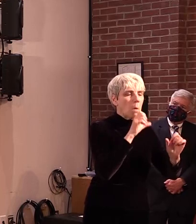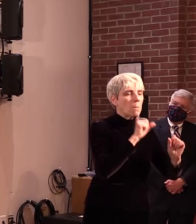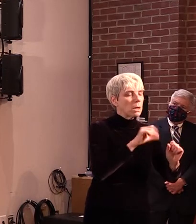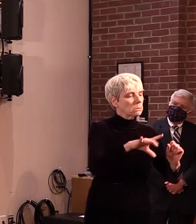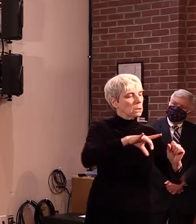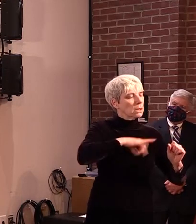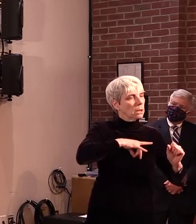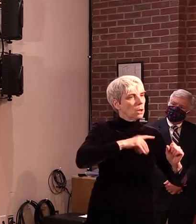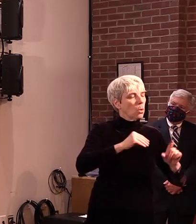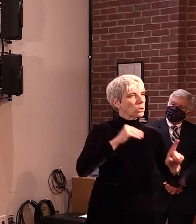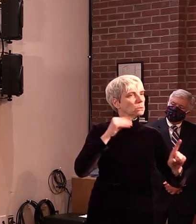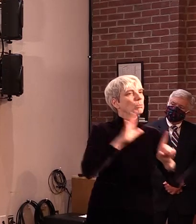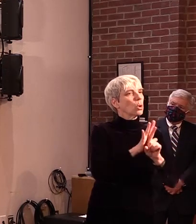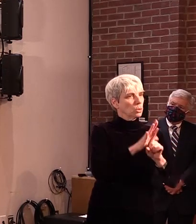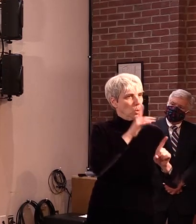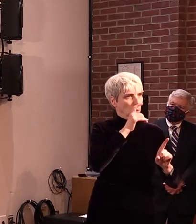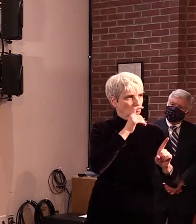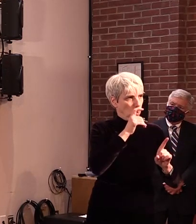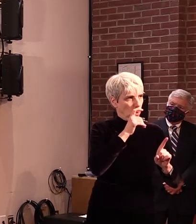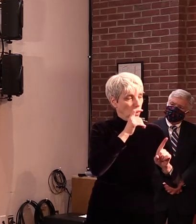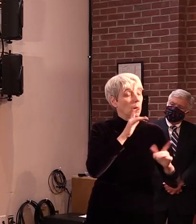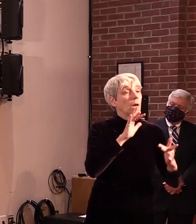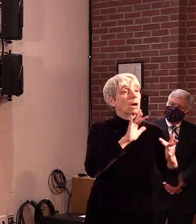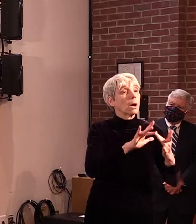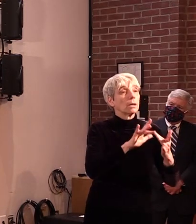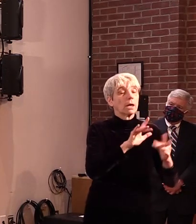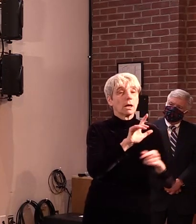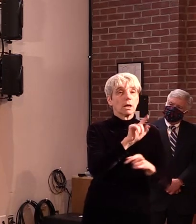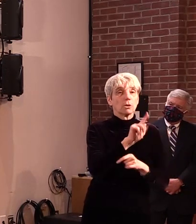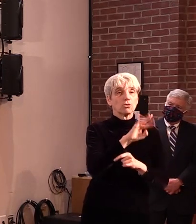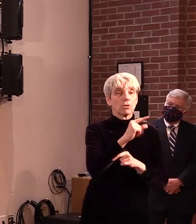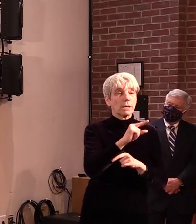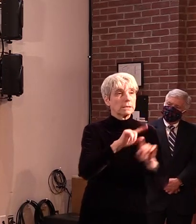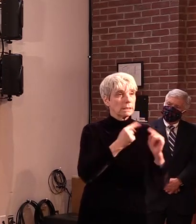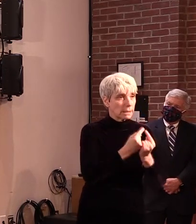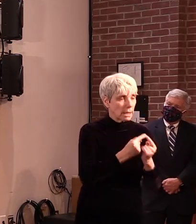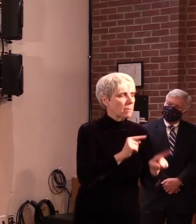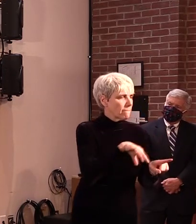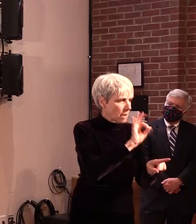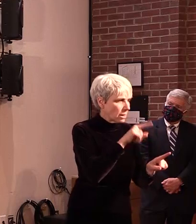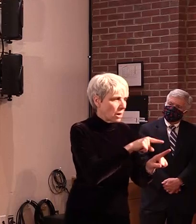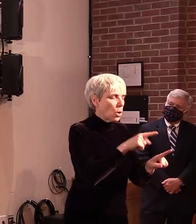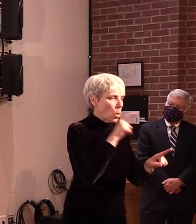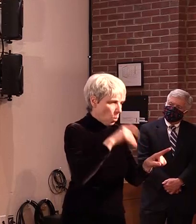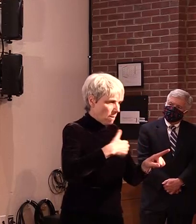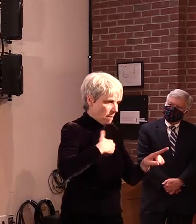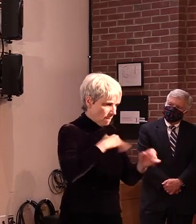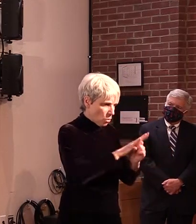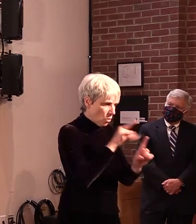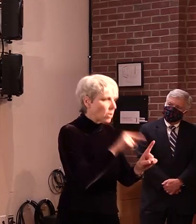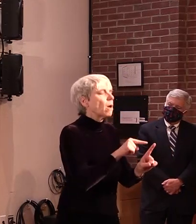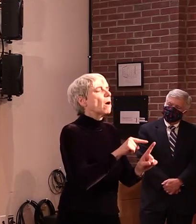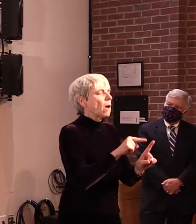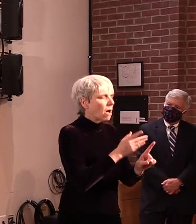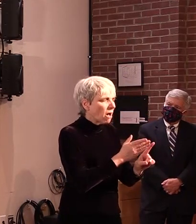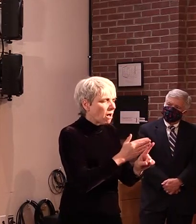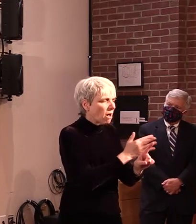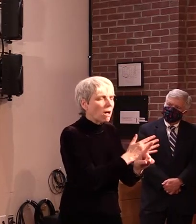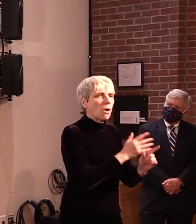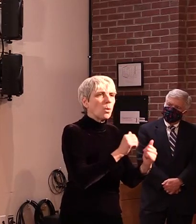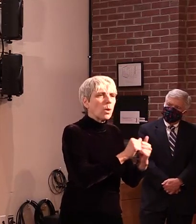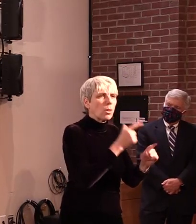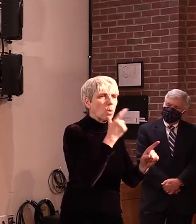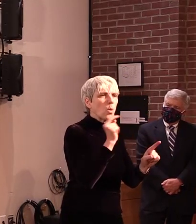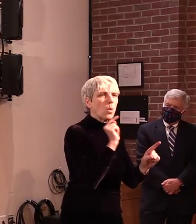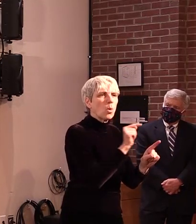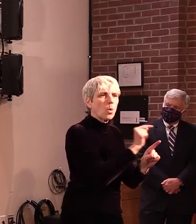The contact tracing team has been reaching out to close contacts to provide the guidance they need and to identify anyone who may need